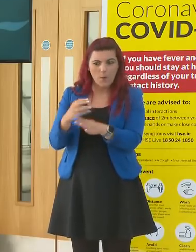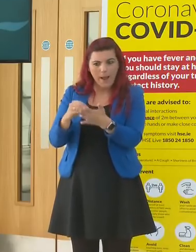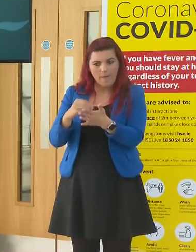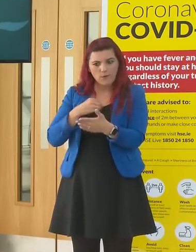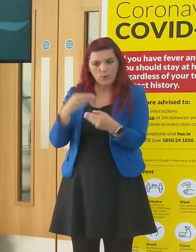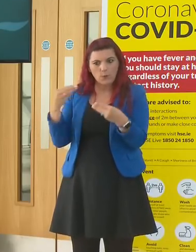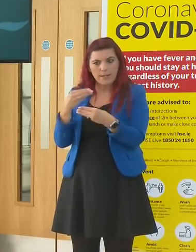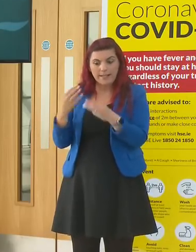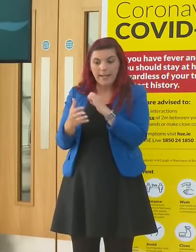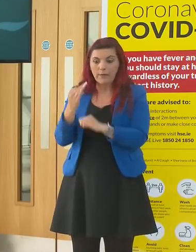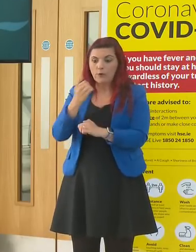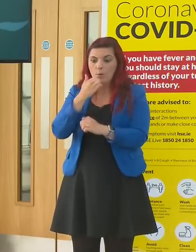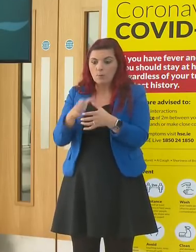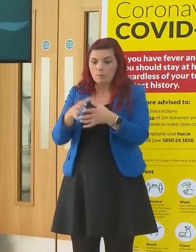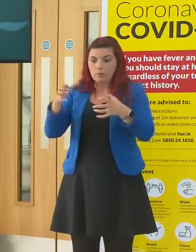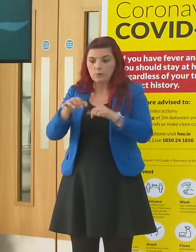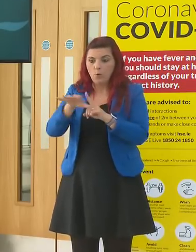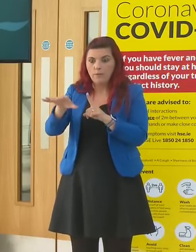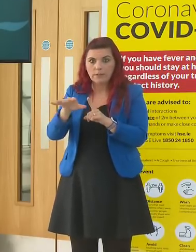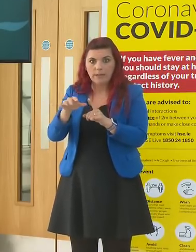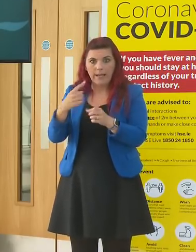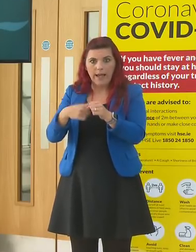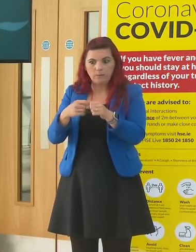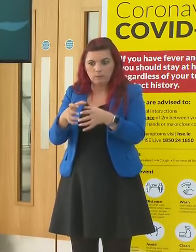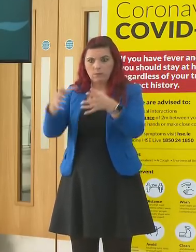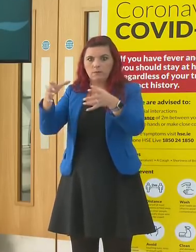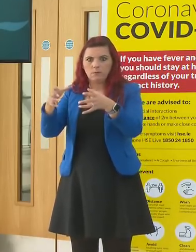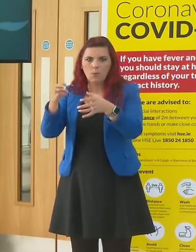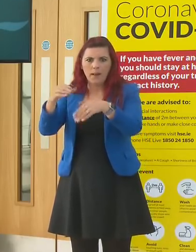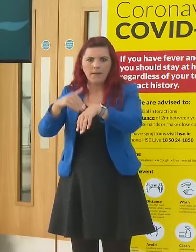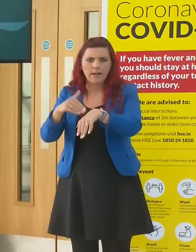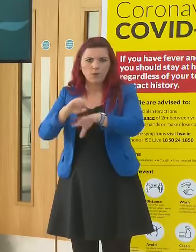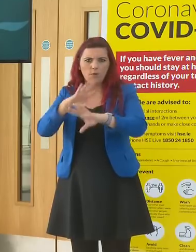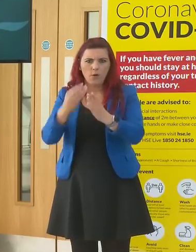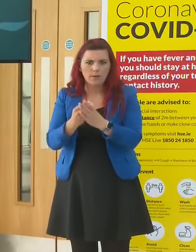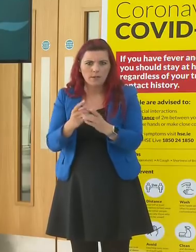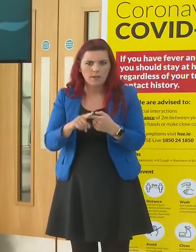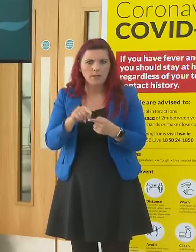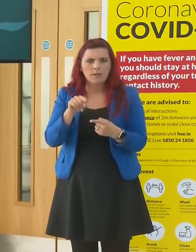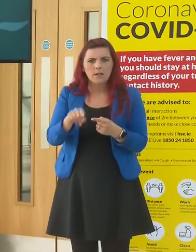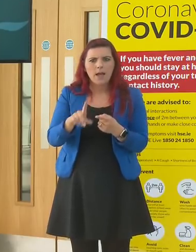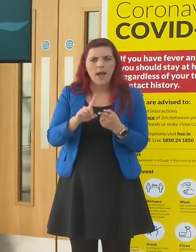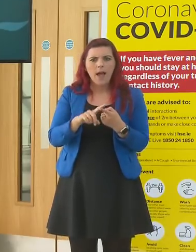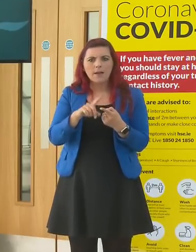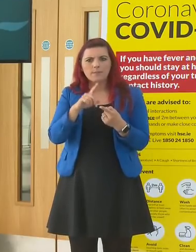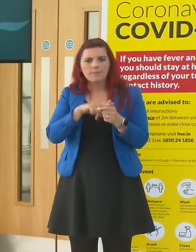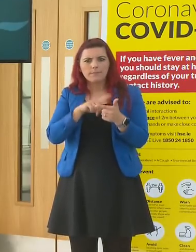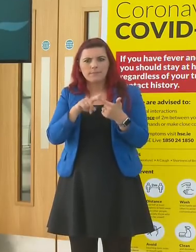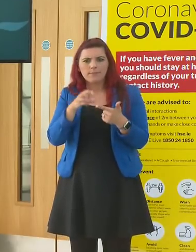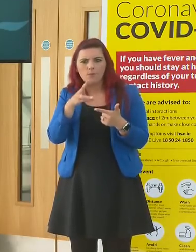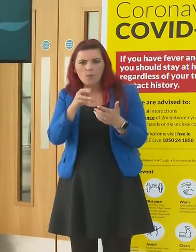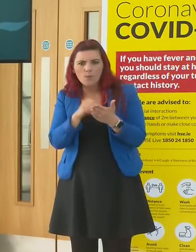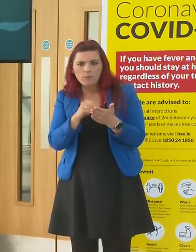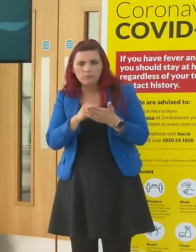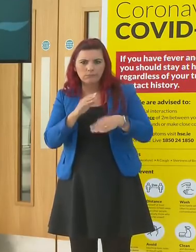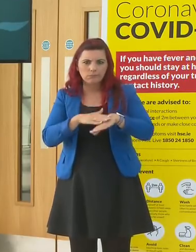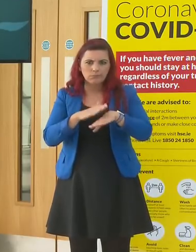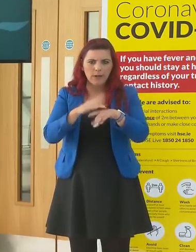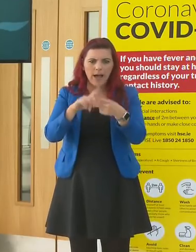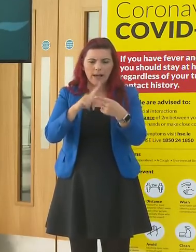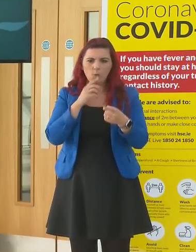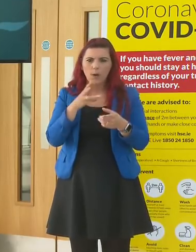any further surge. Secondly, it will be phased and it will be clinically prioritised and guided by the public